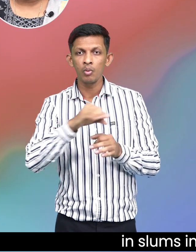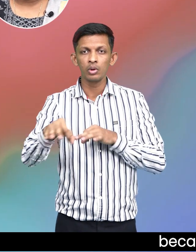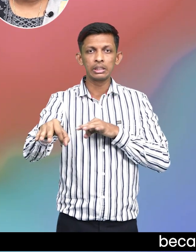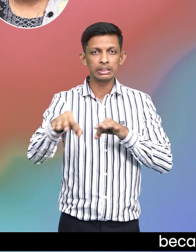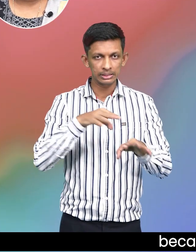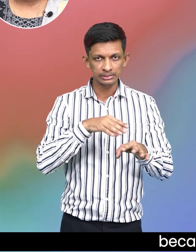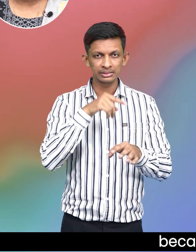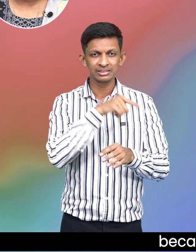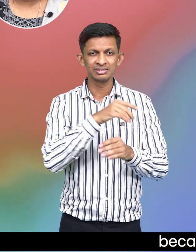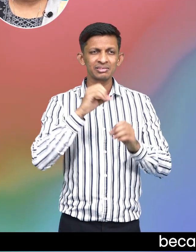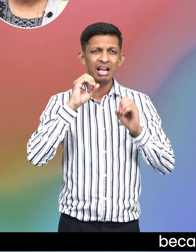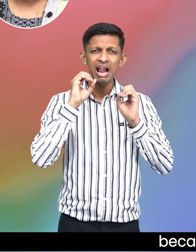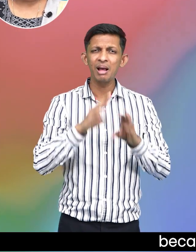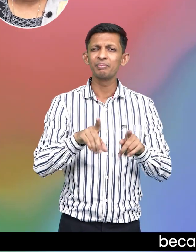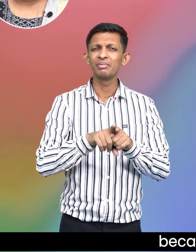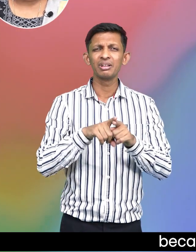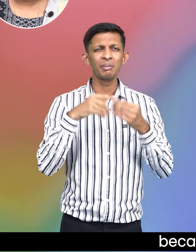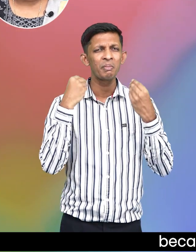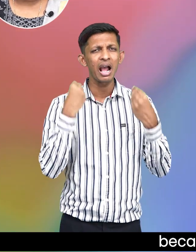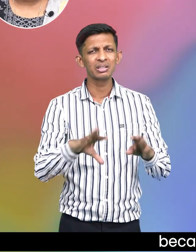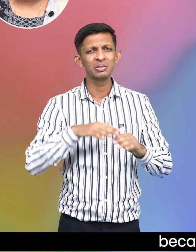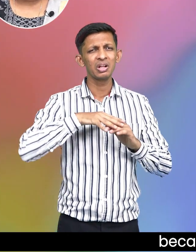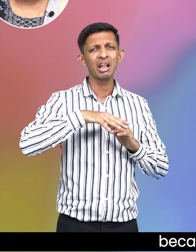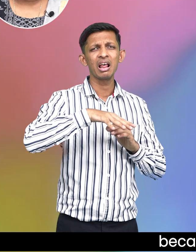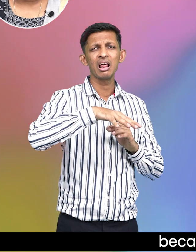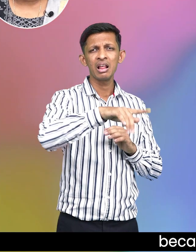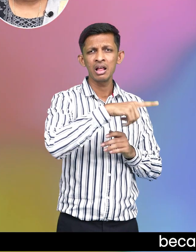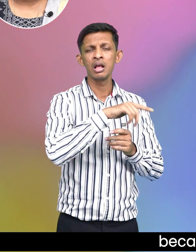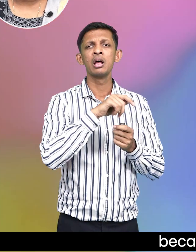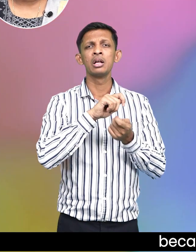worse because space is cramped